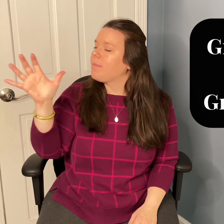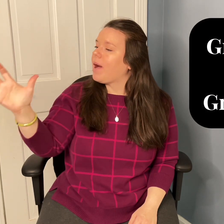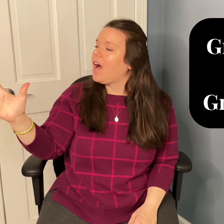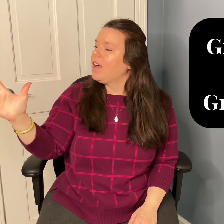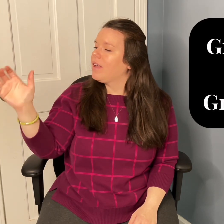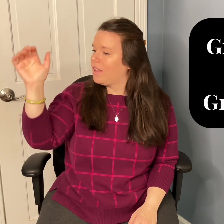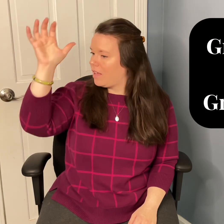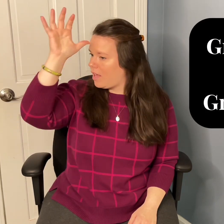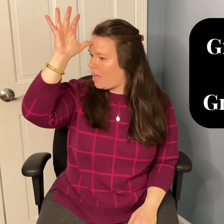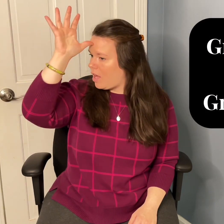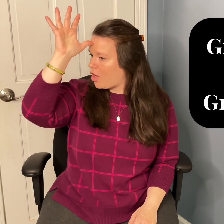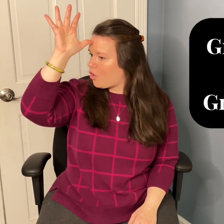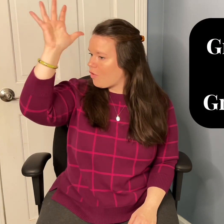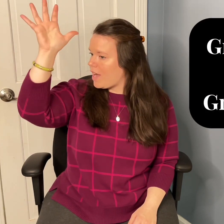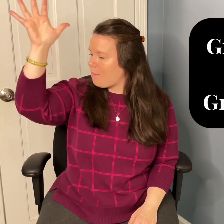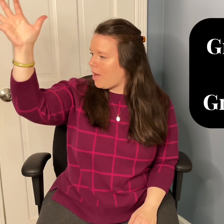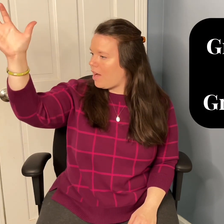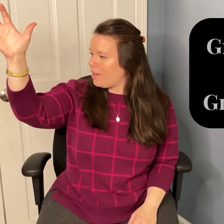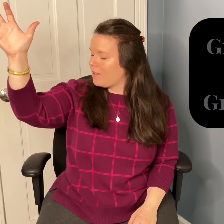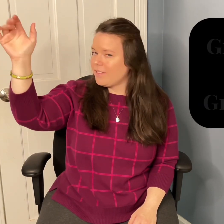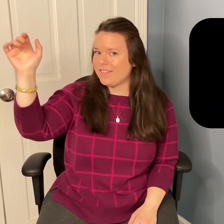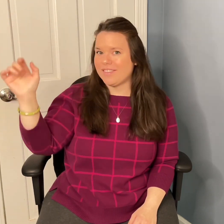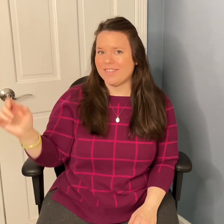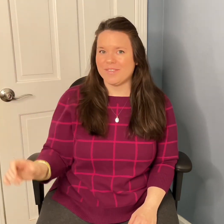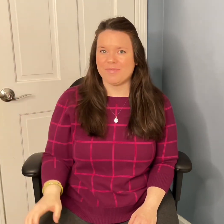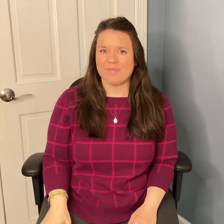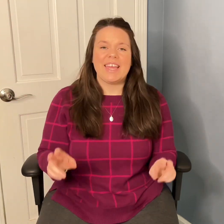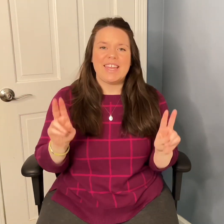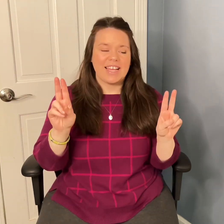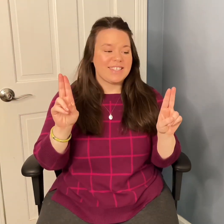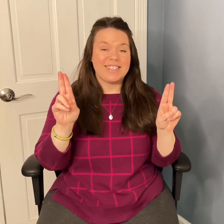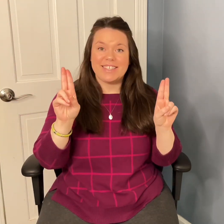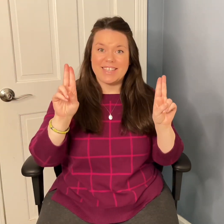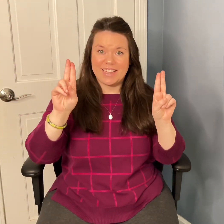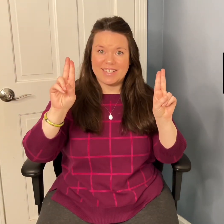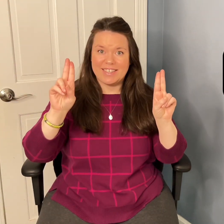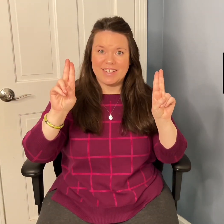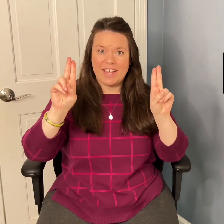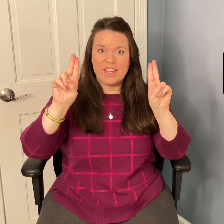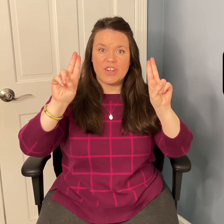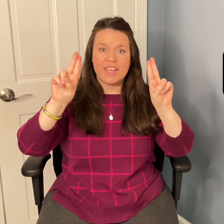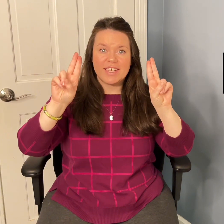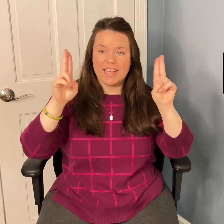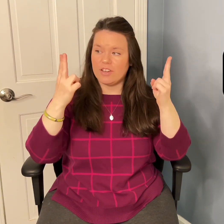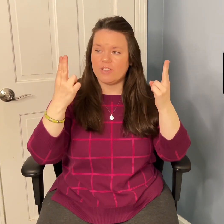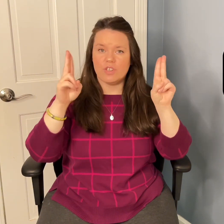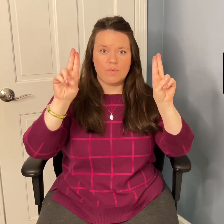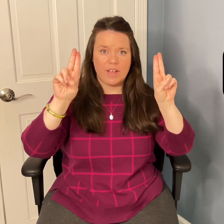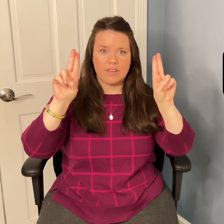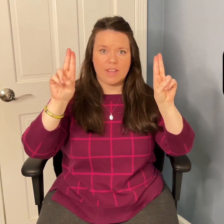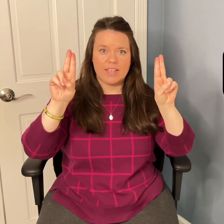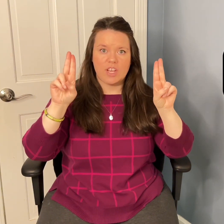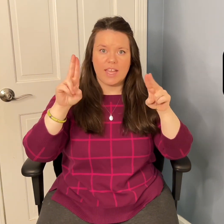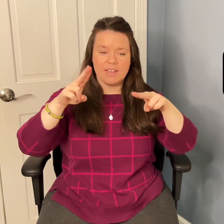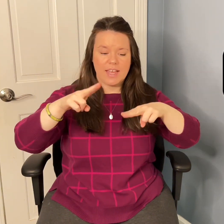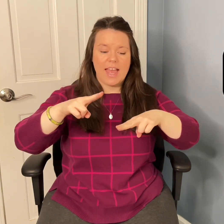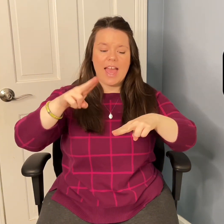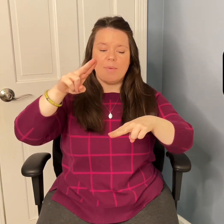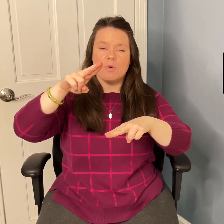Grandma, grandpa. Next is sit. You're going to take your 2 fingers on each hand and put one on